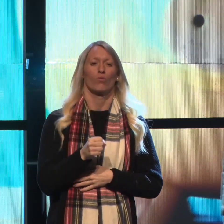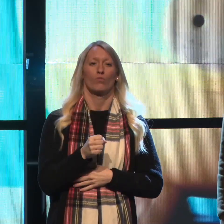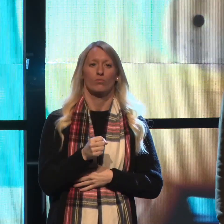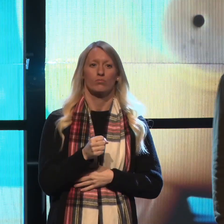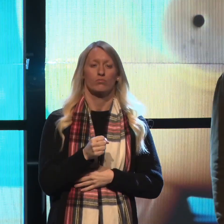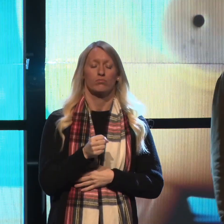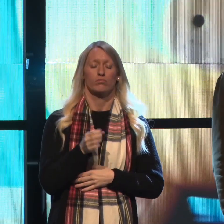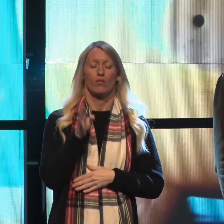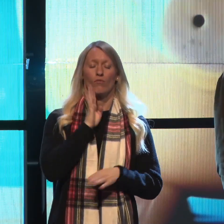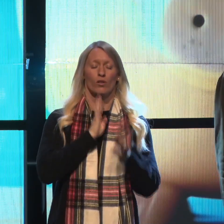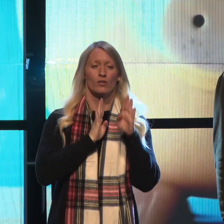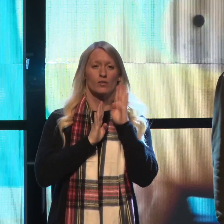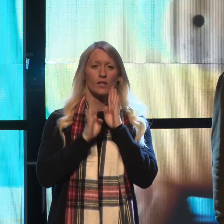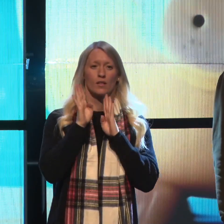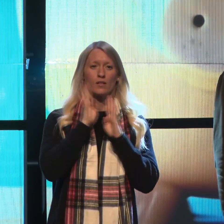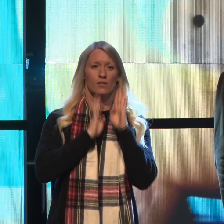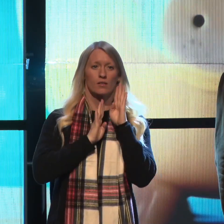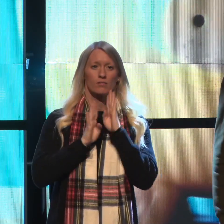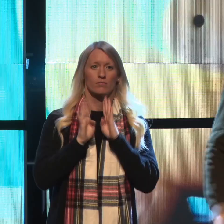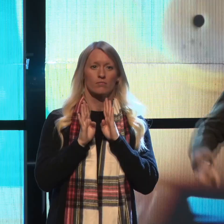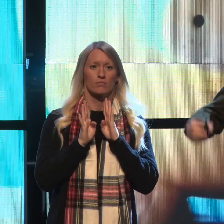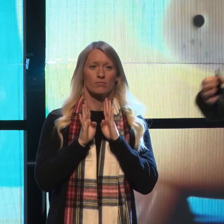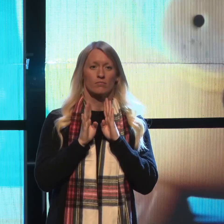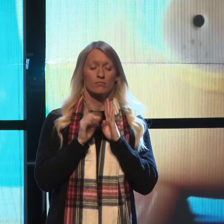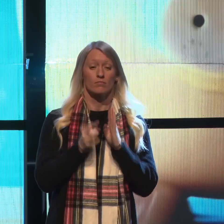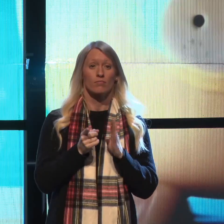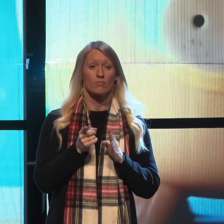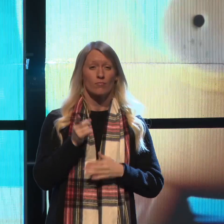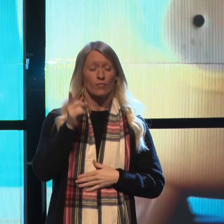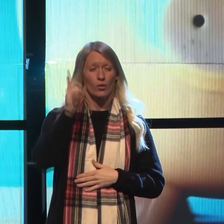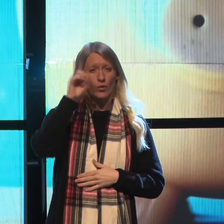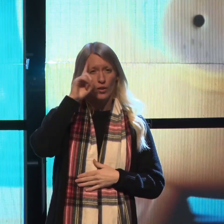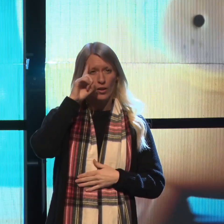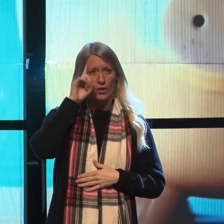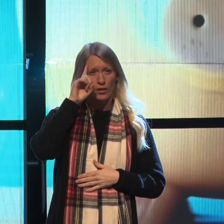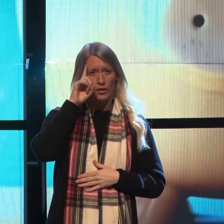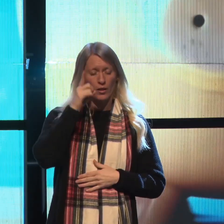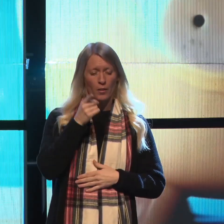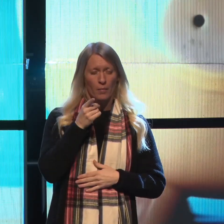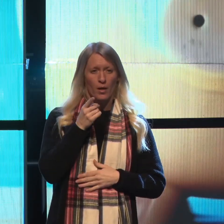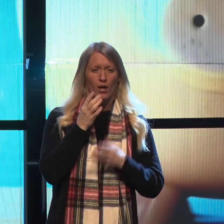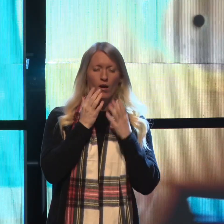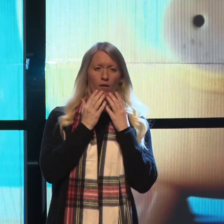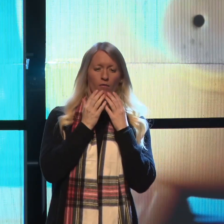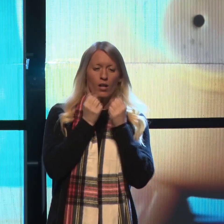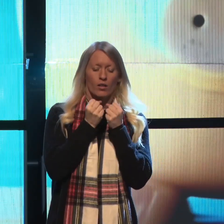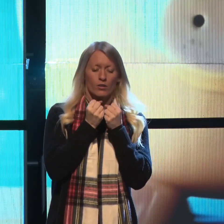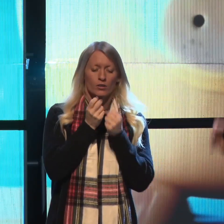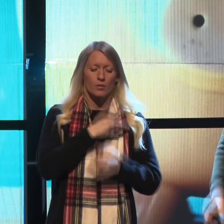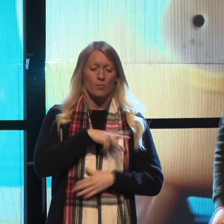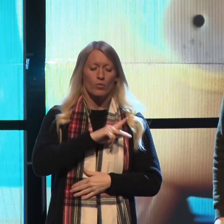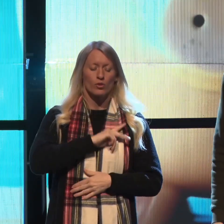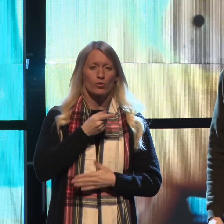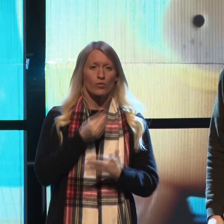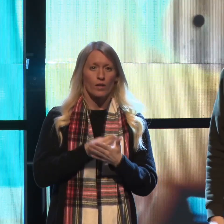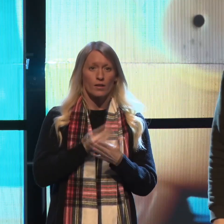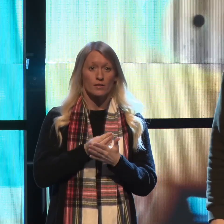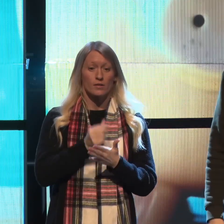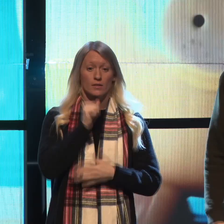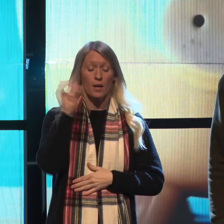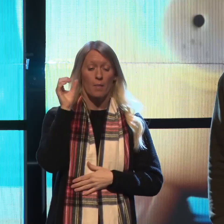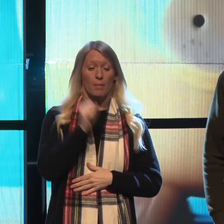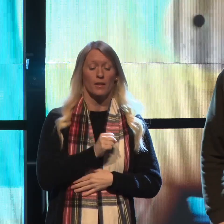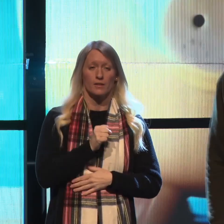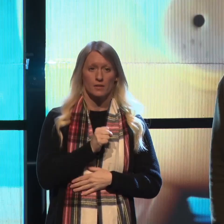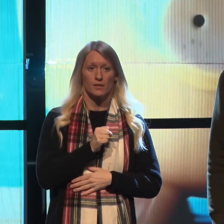gets really frustrating. And so as we kind of think about our values and our personal finances, here's what I don't want us to miss today, is